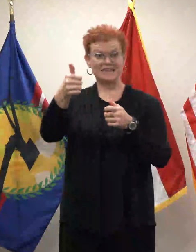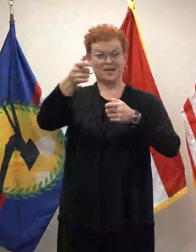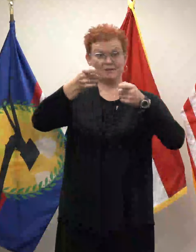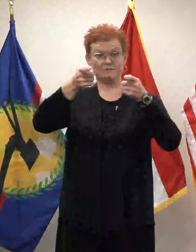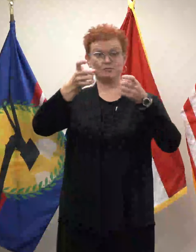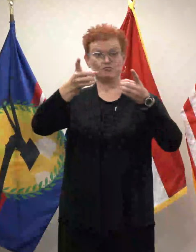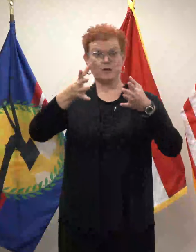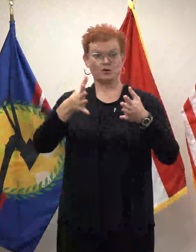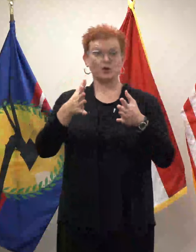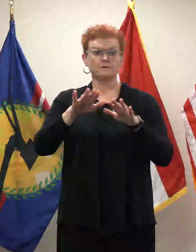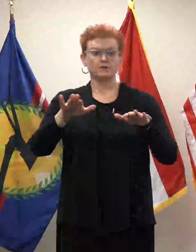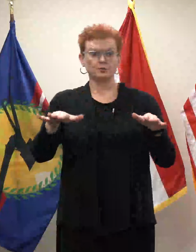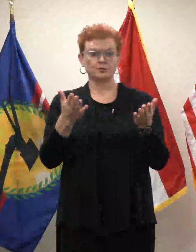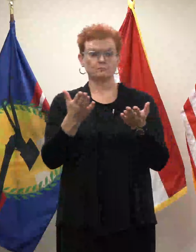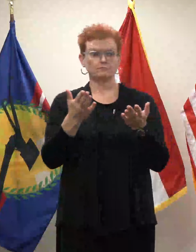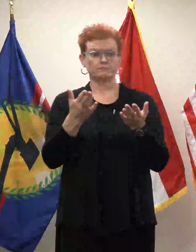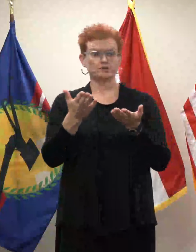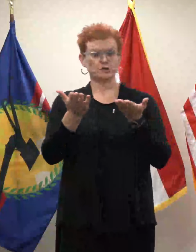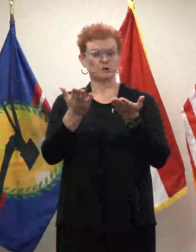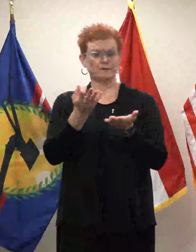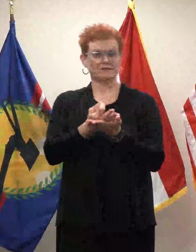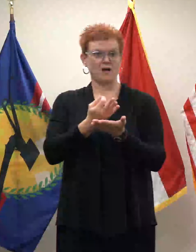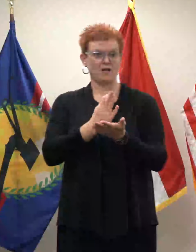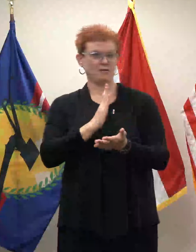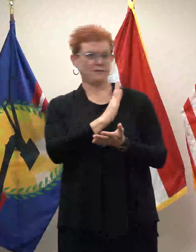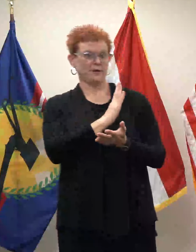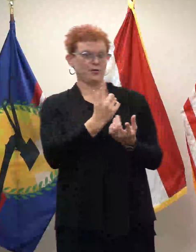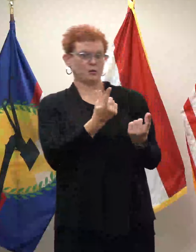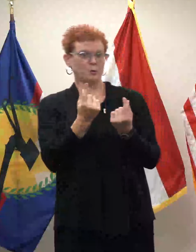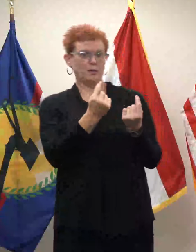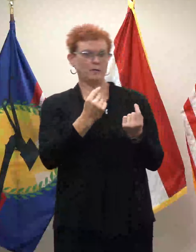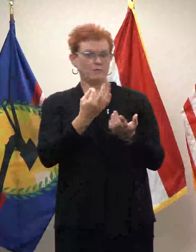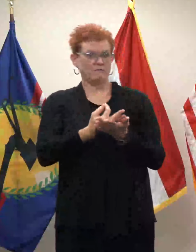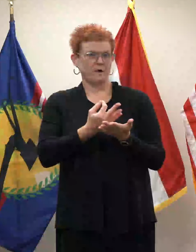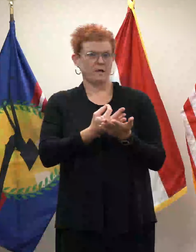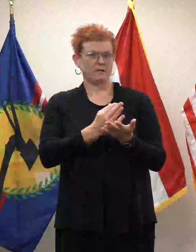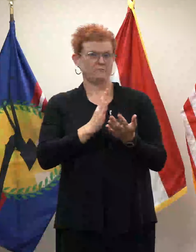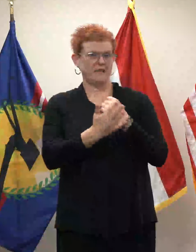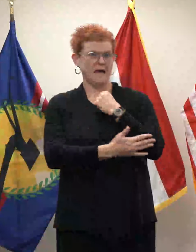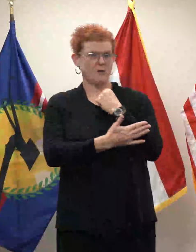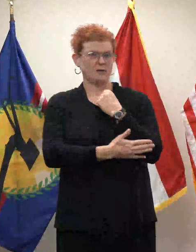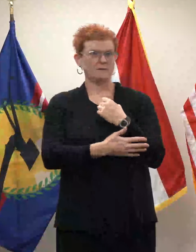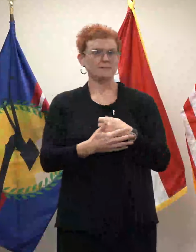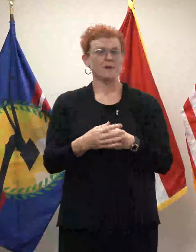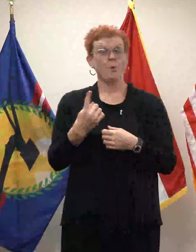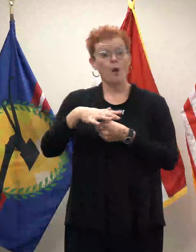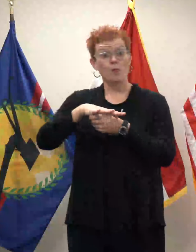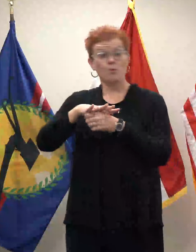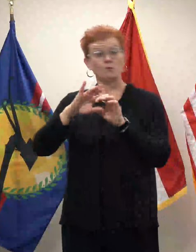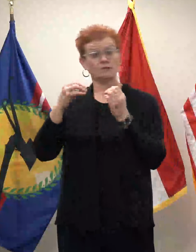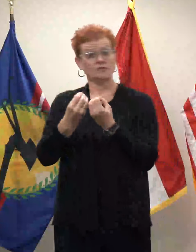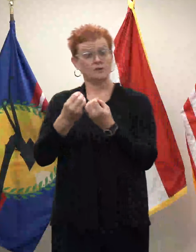about the fund or the great work they're doing and her team in the county. One of the local organizations that